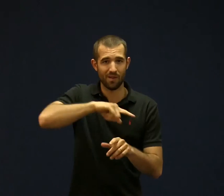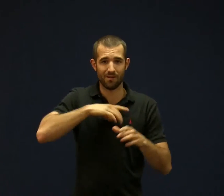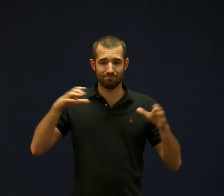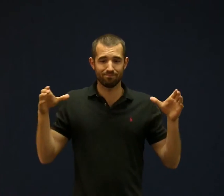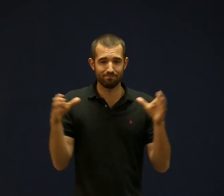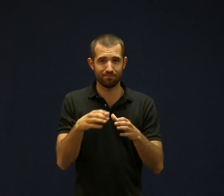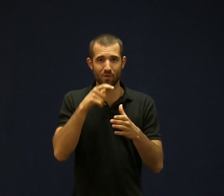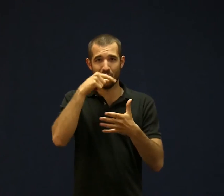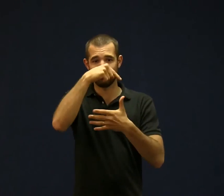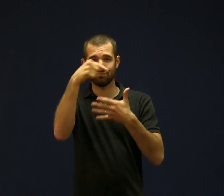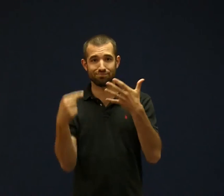Sign Language.